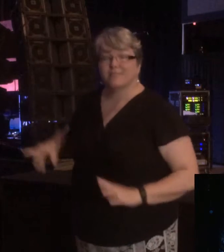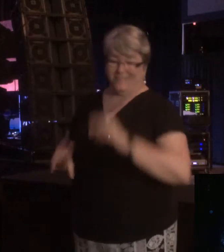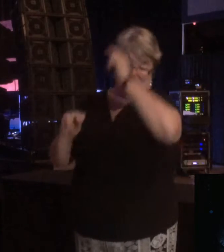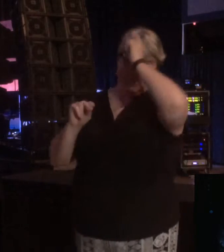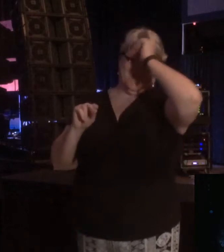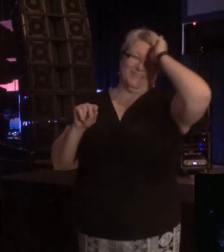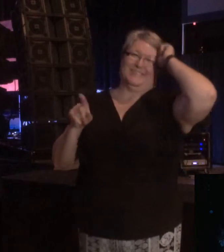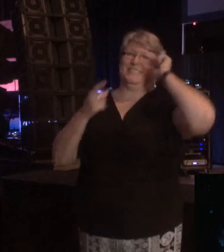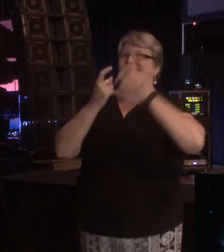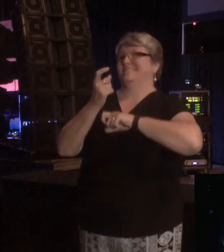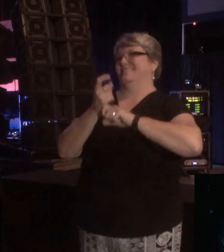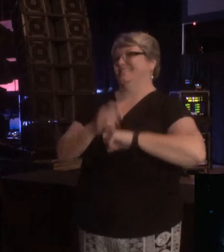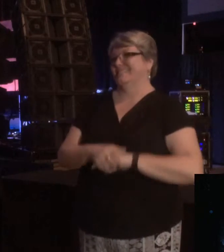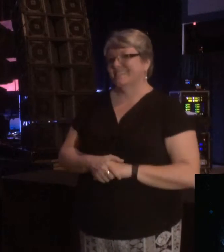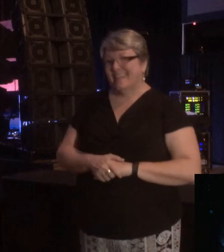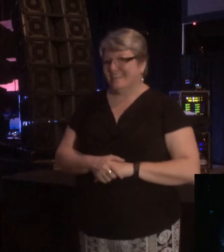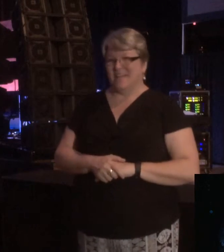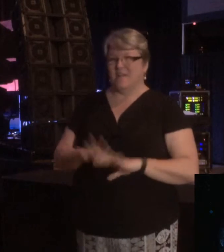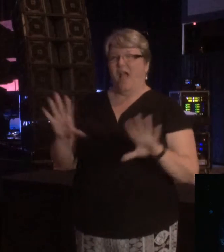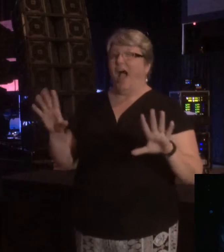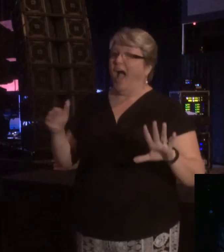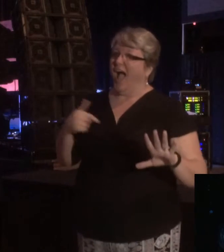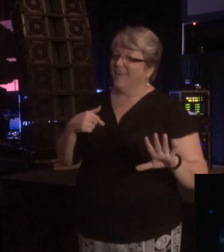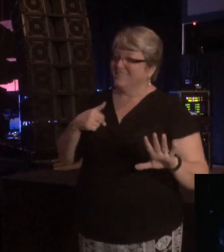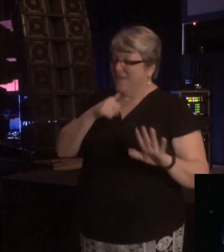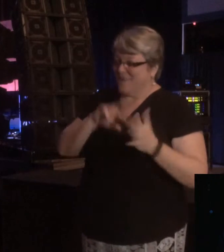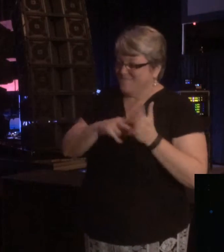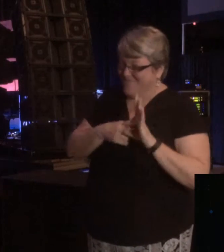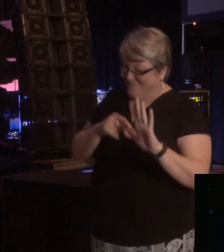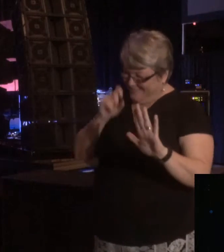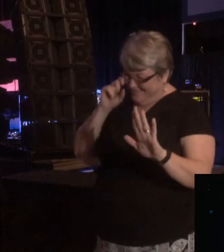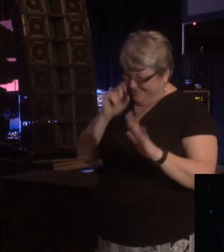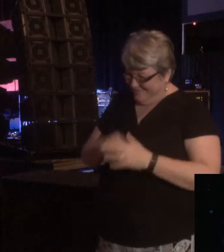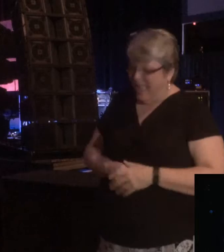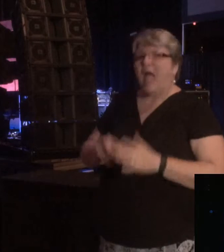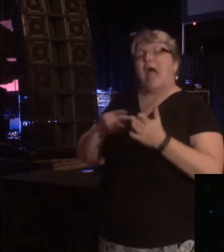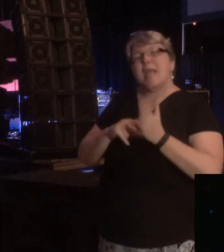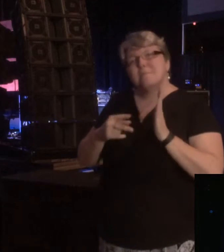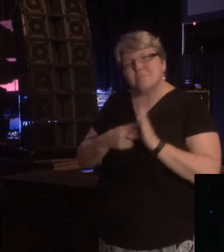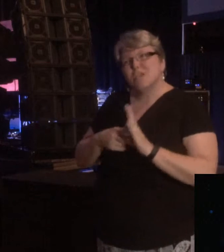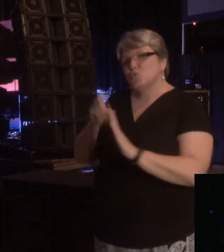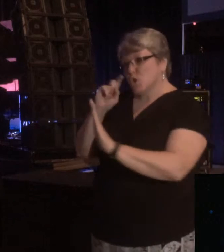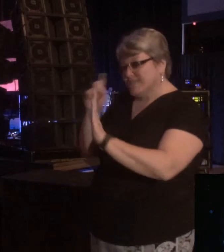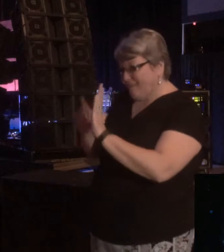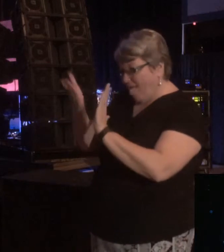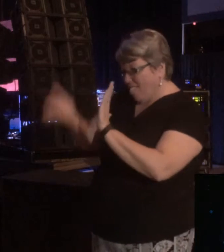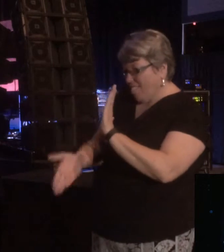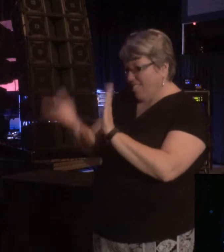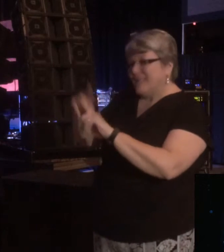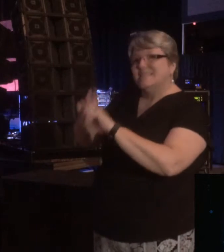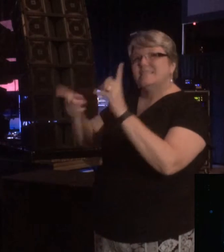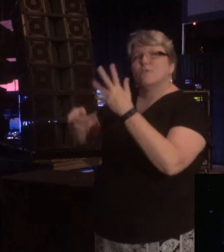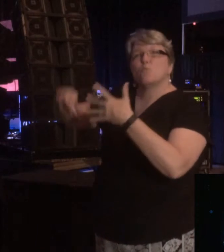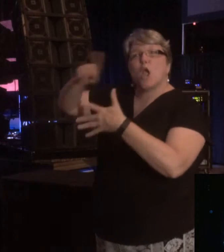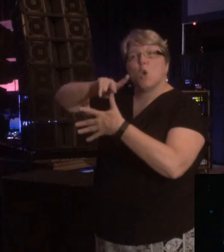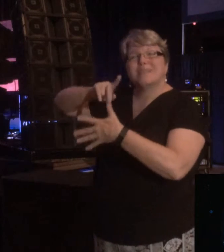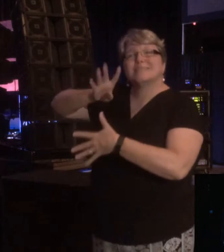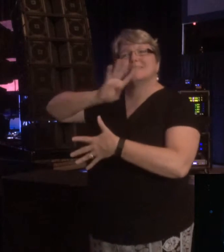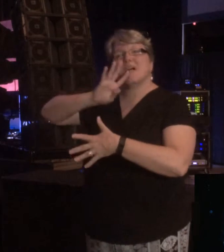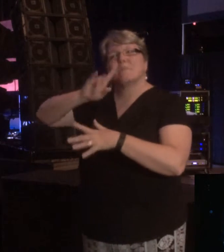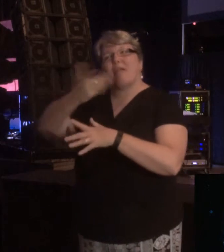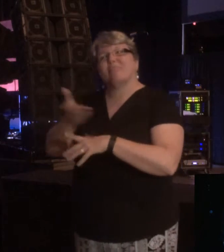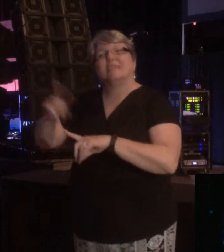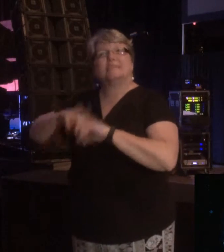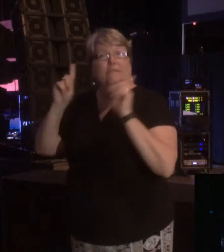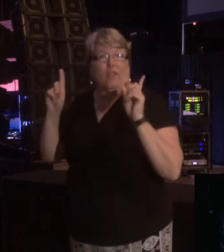But because if you try to rush the Spirit, you're just going to be frustrated. But if you rest in His goodness